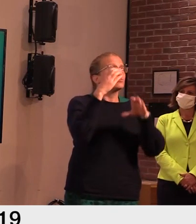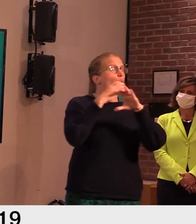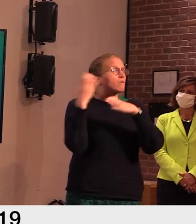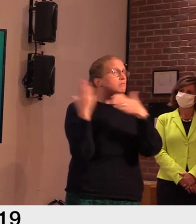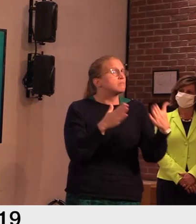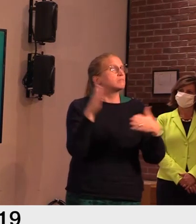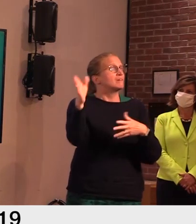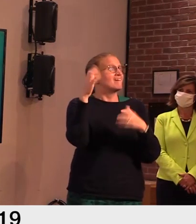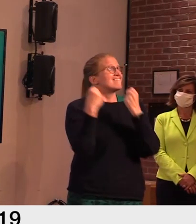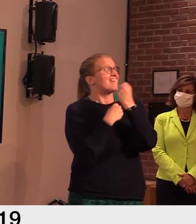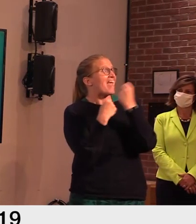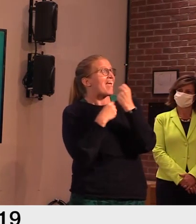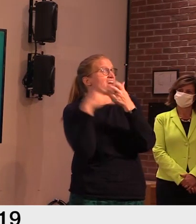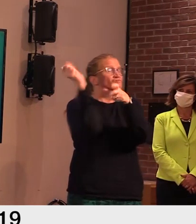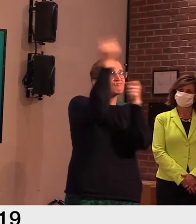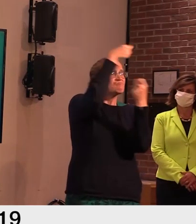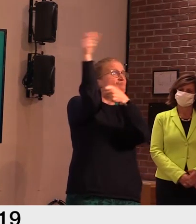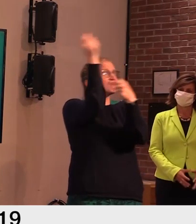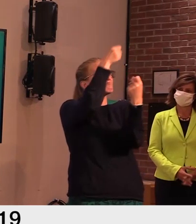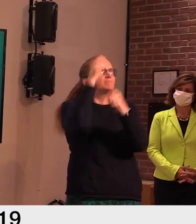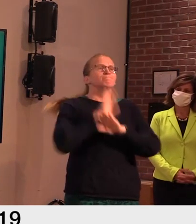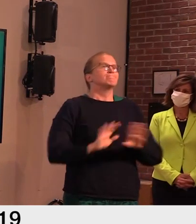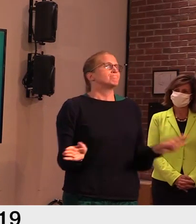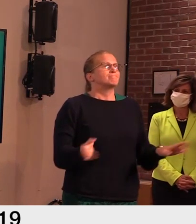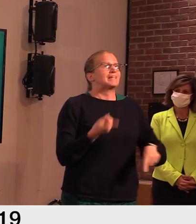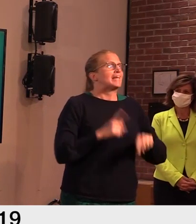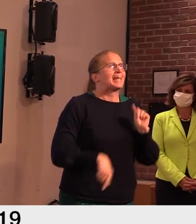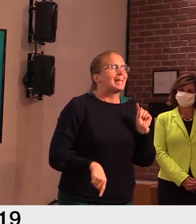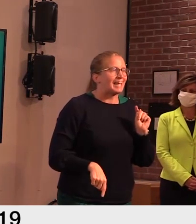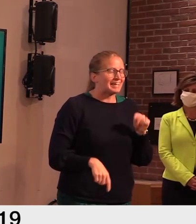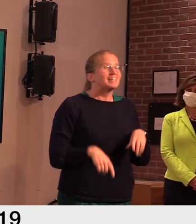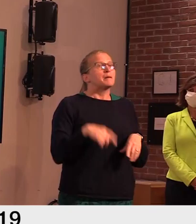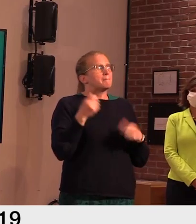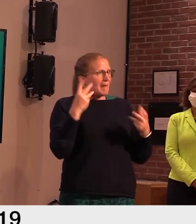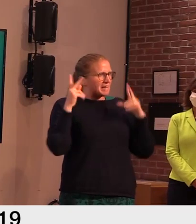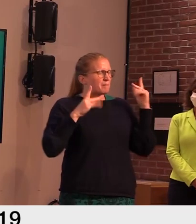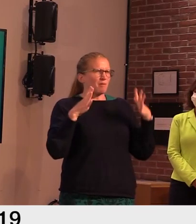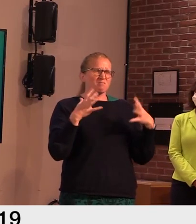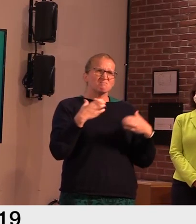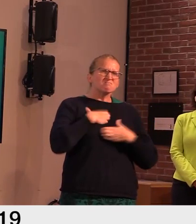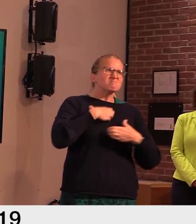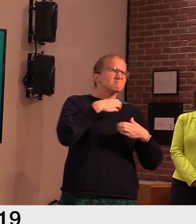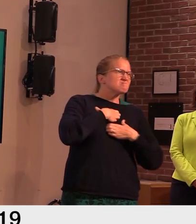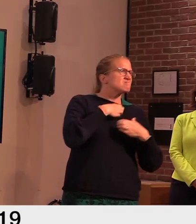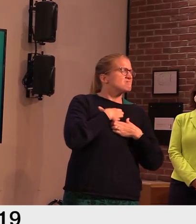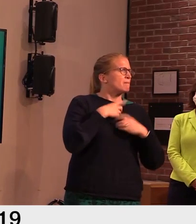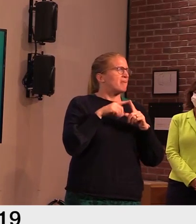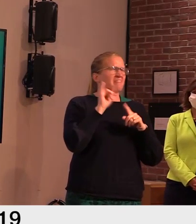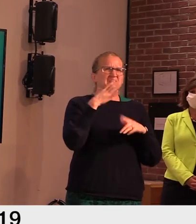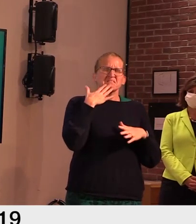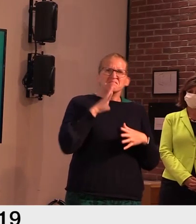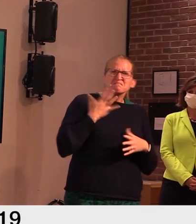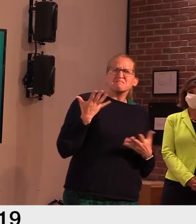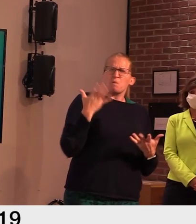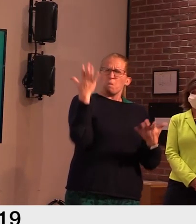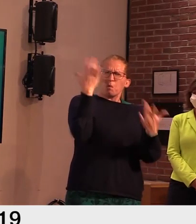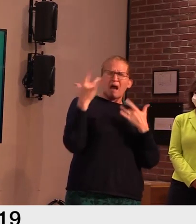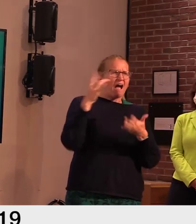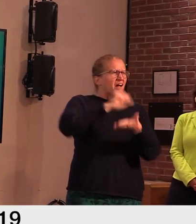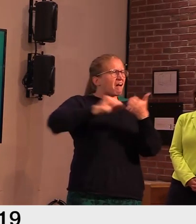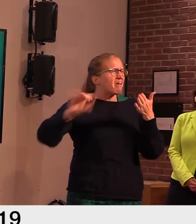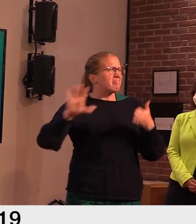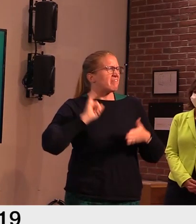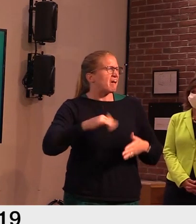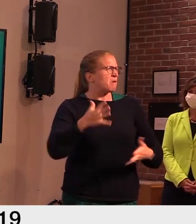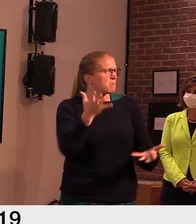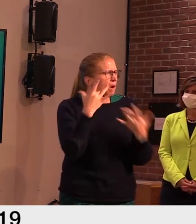Confederate flags from the infields in races and so forth, it was met with a lot of resistance, much like